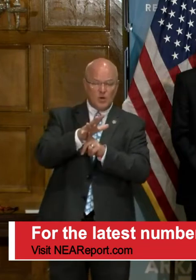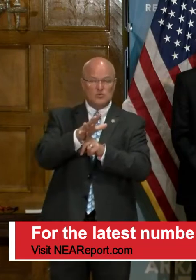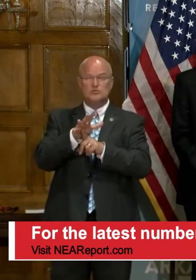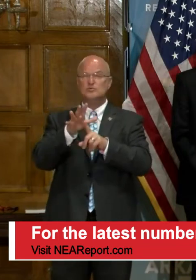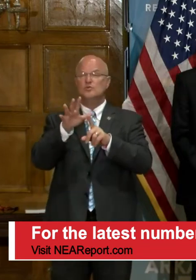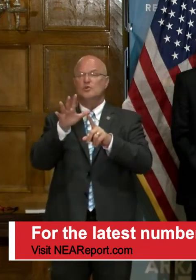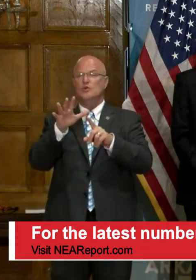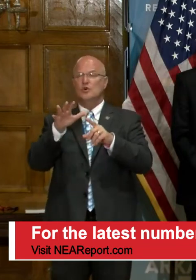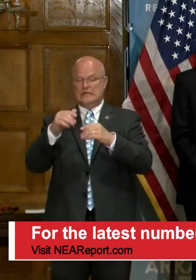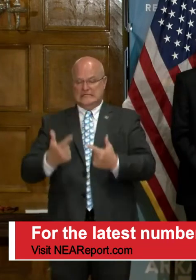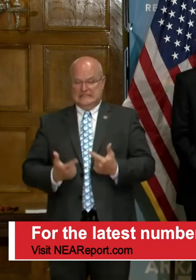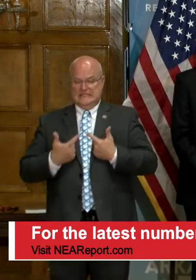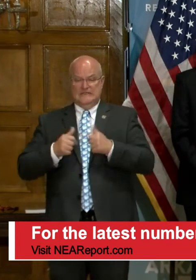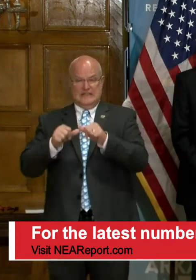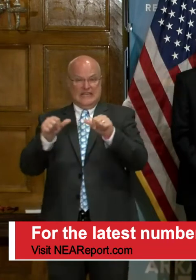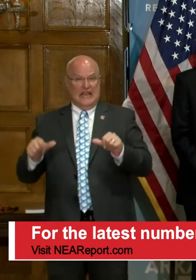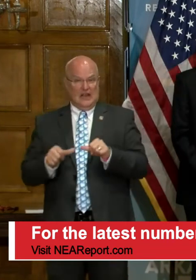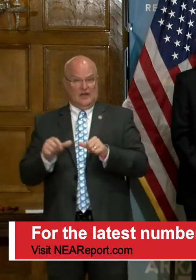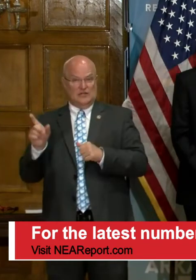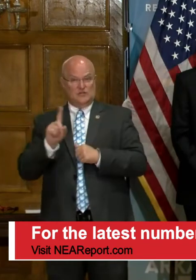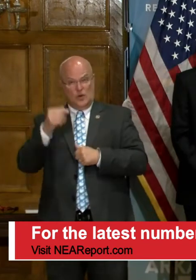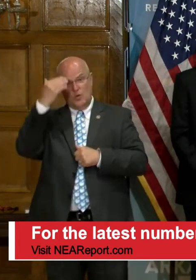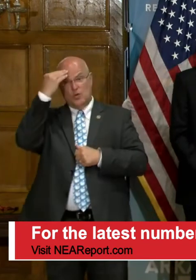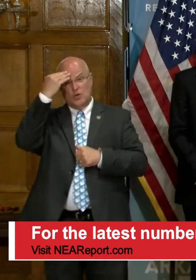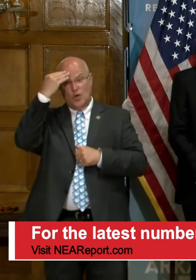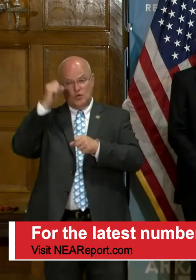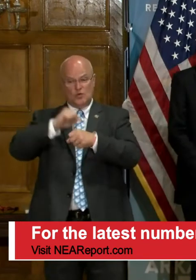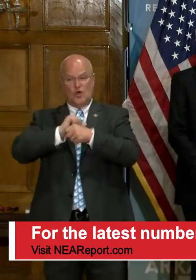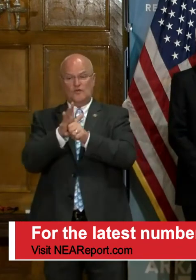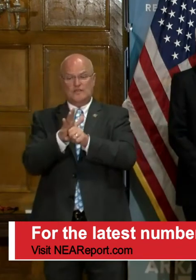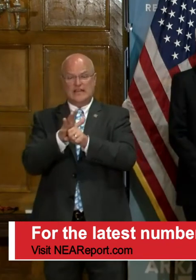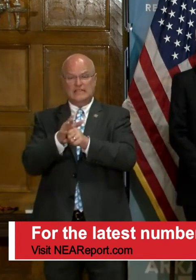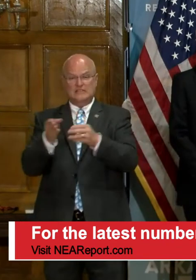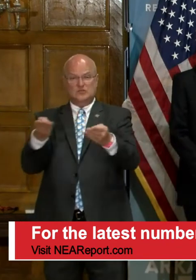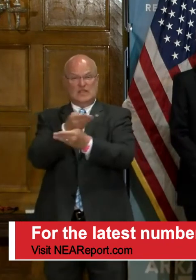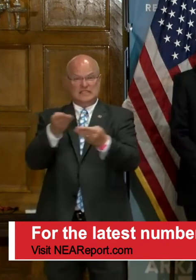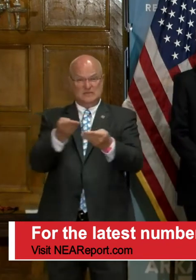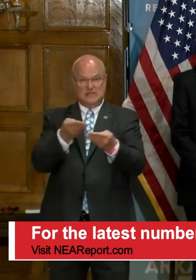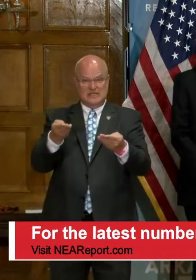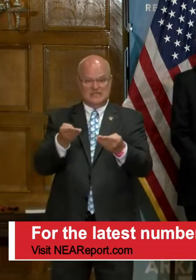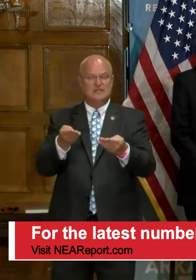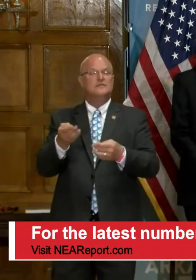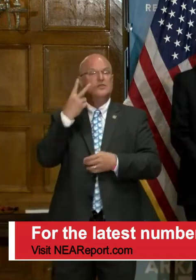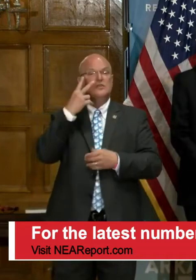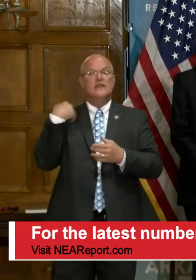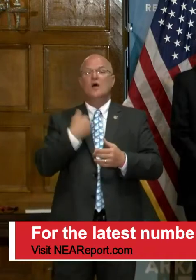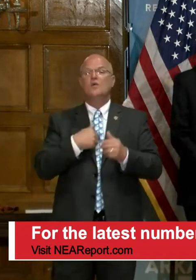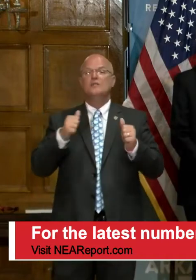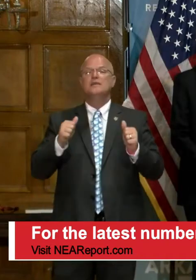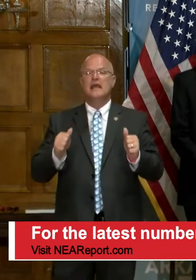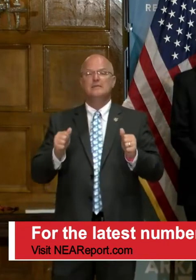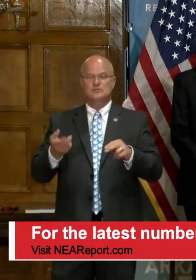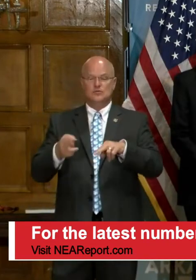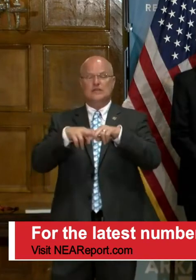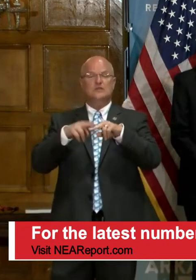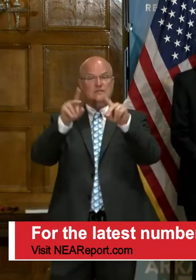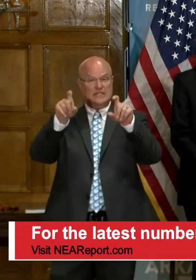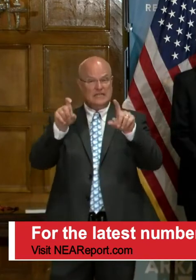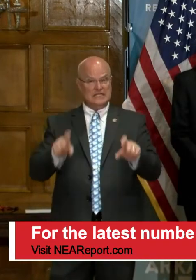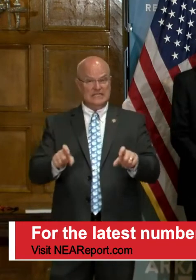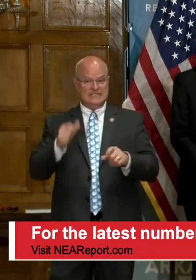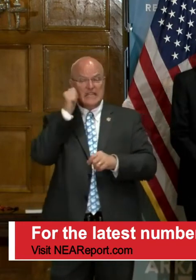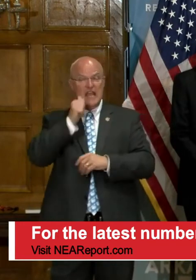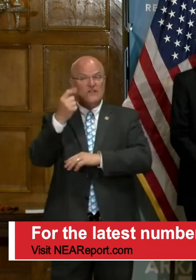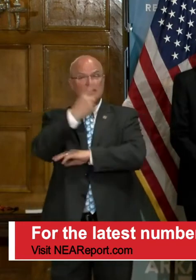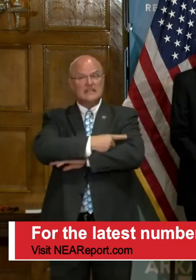those living in areas where we know there's COVID-19 transmission, you've seen that we've been able to increase our testing